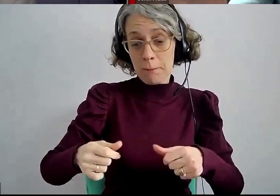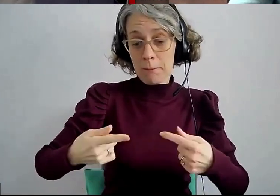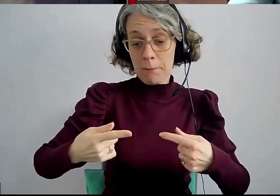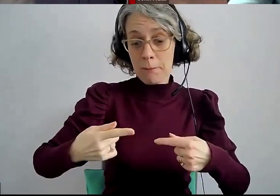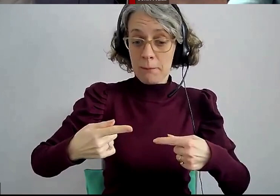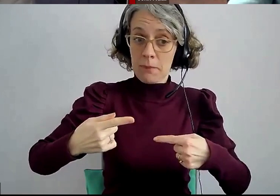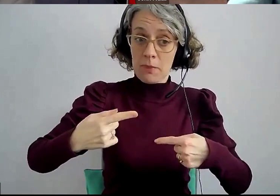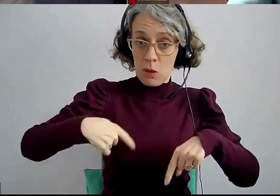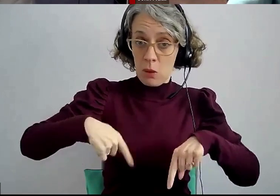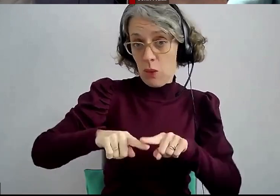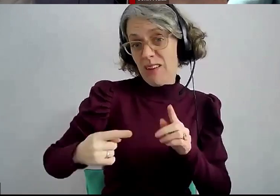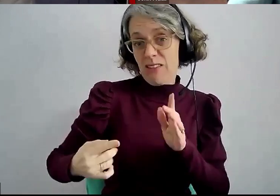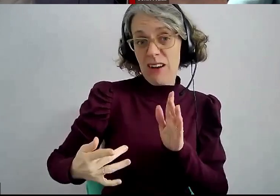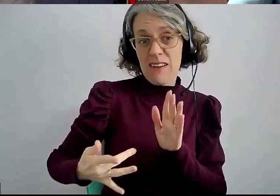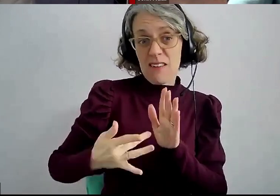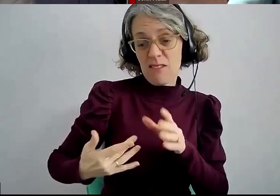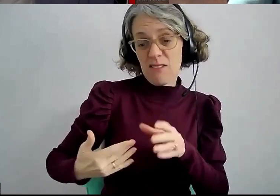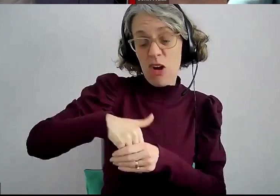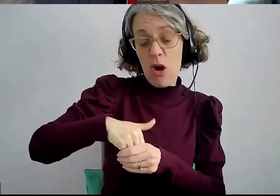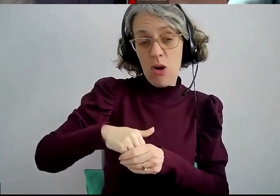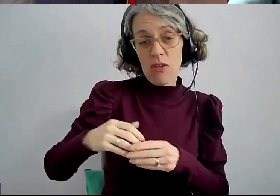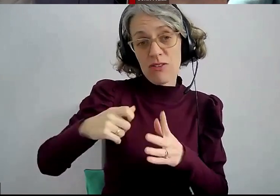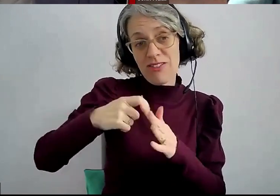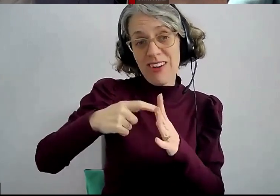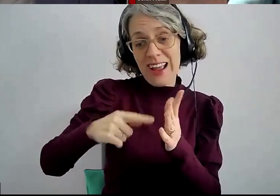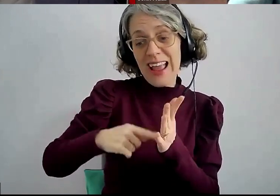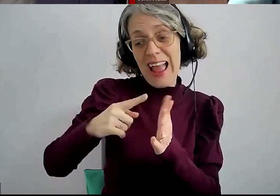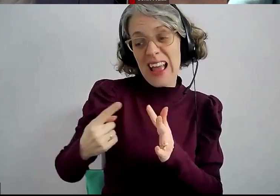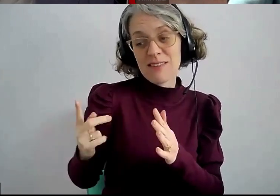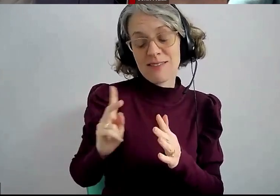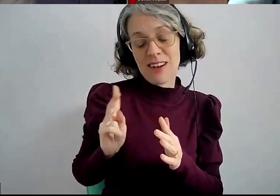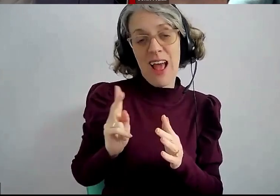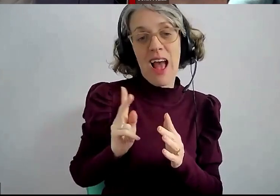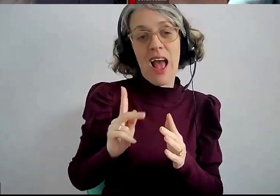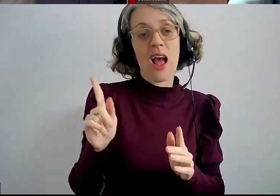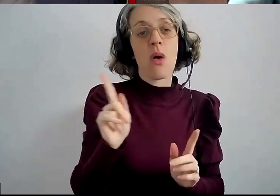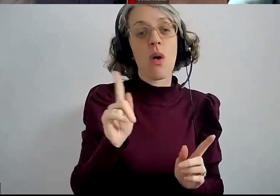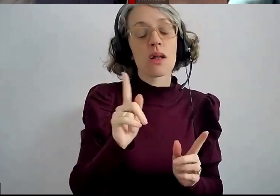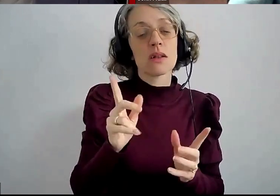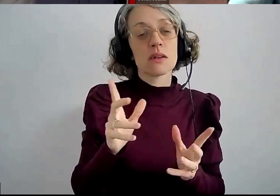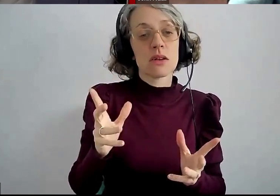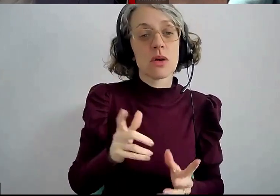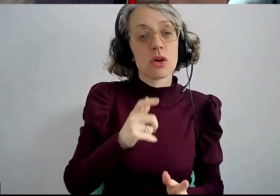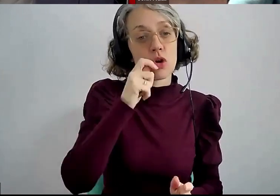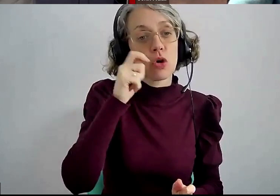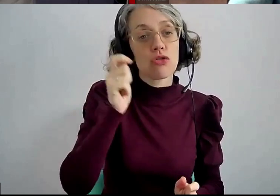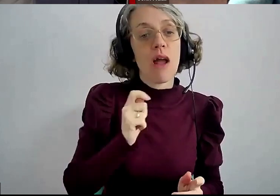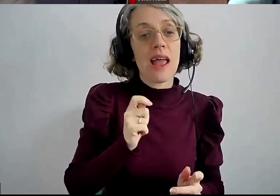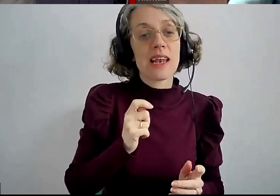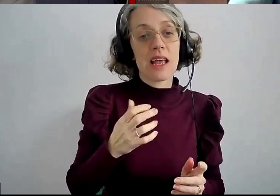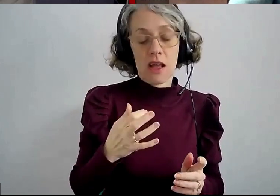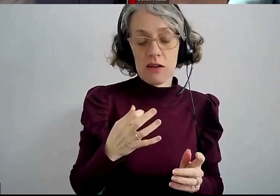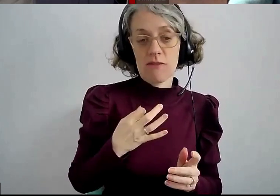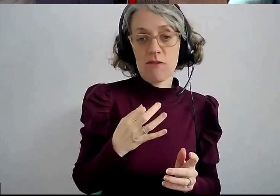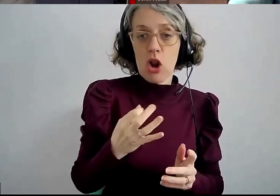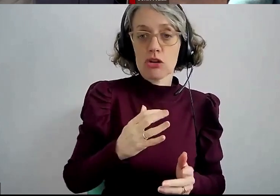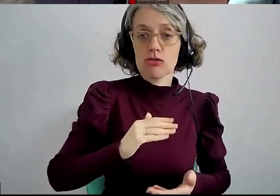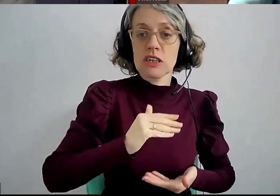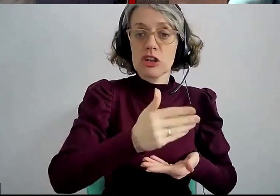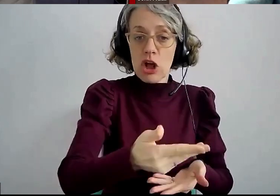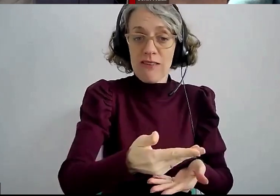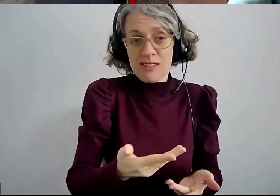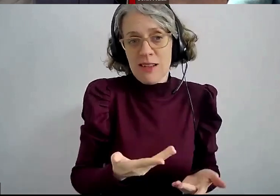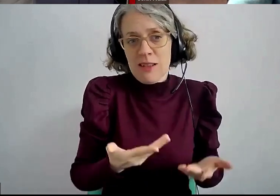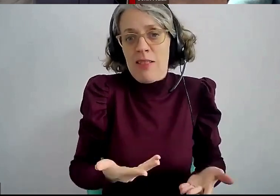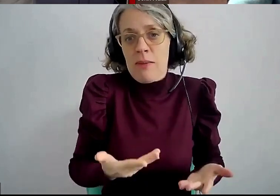Kate and I, is with the Ukrainian voluntary services at the